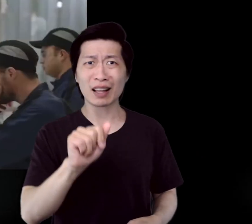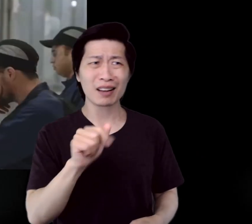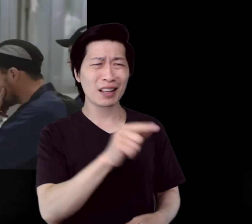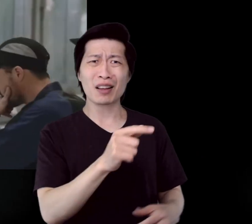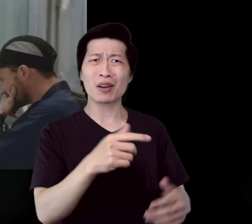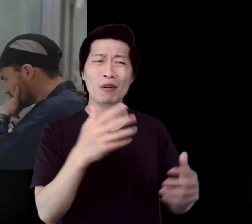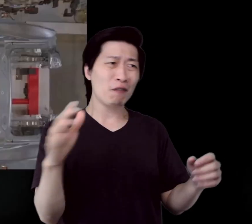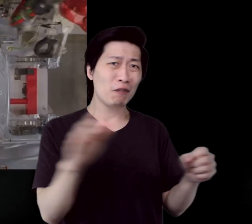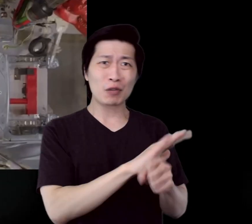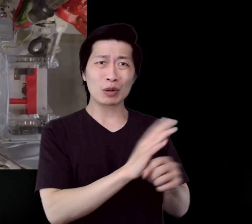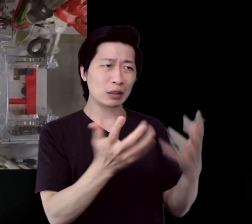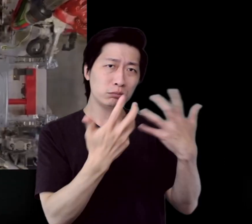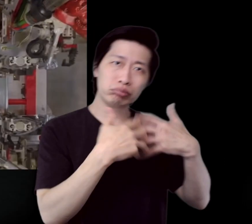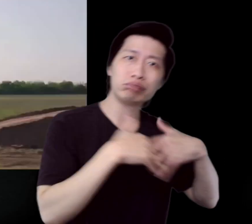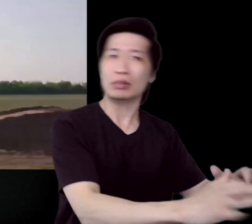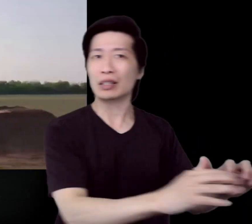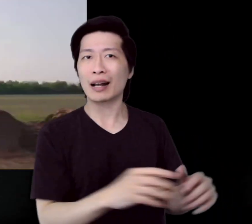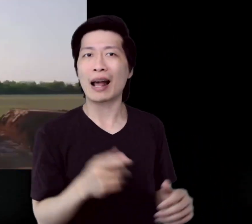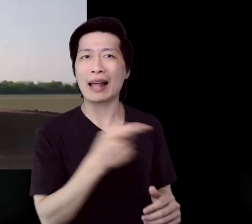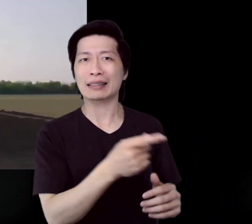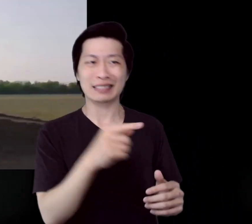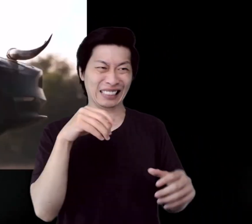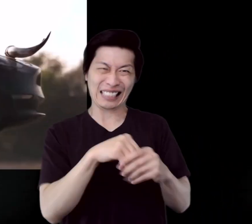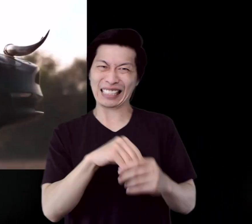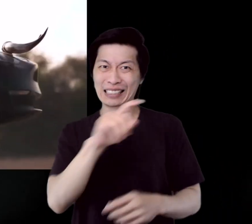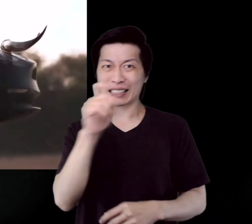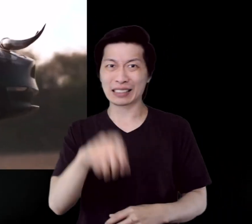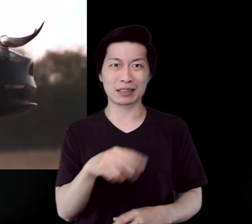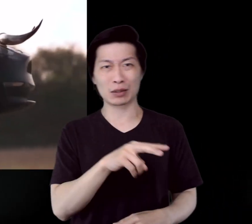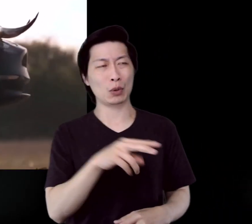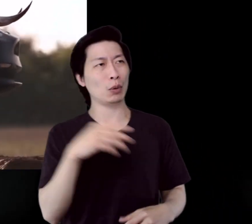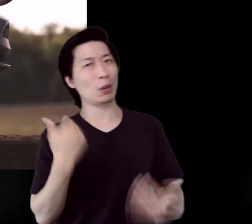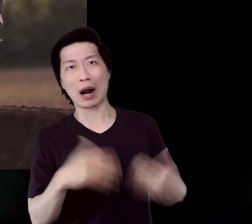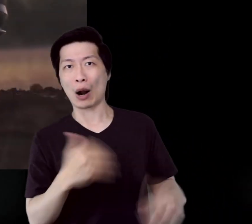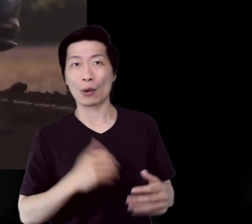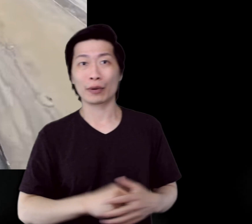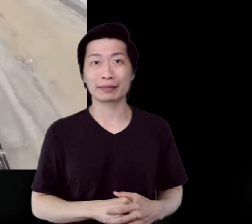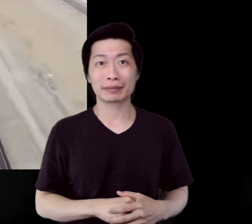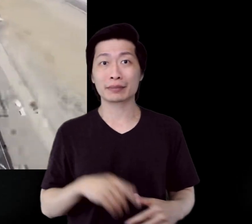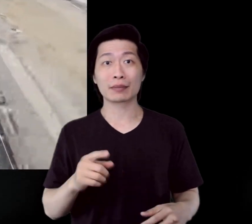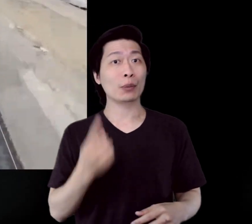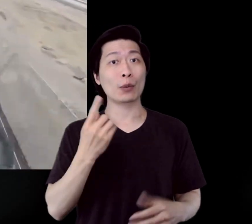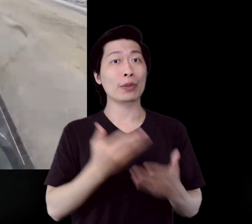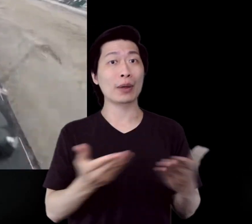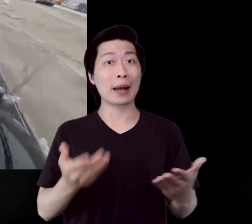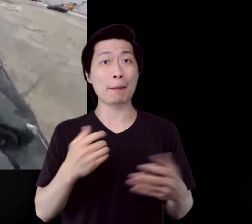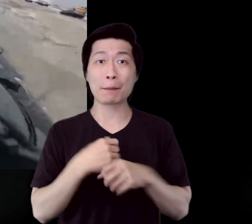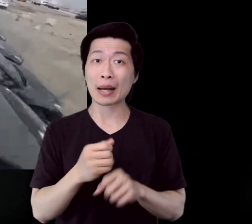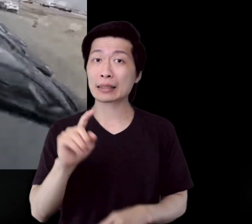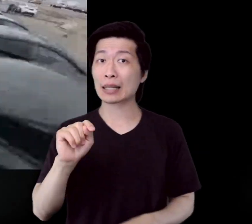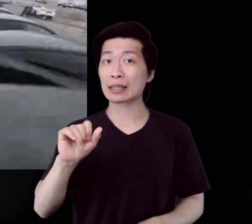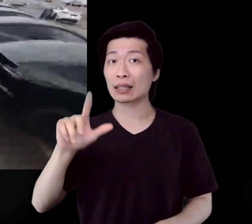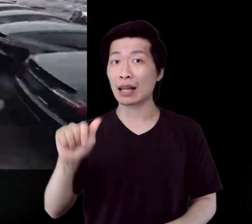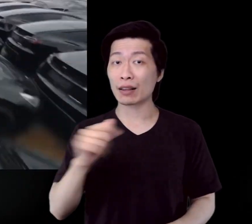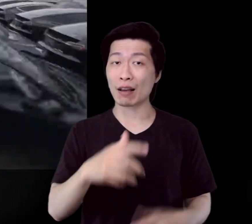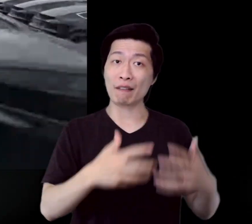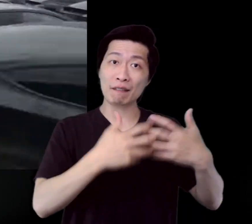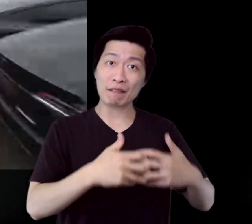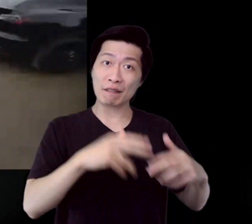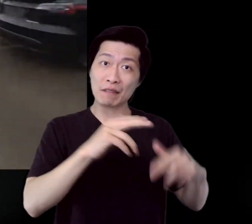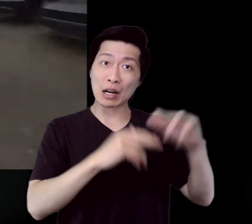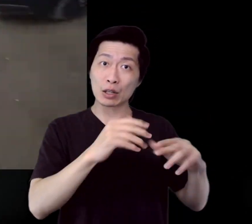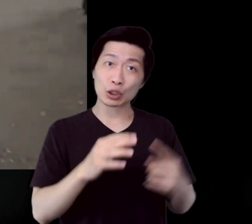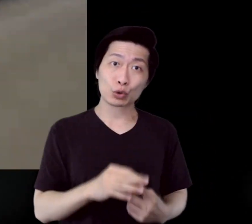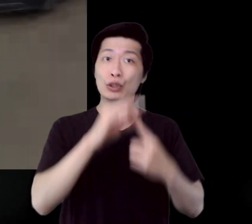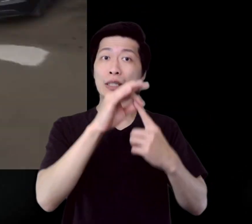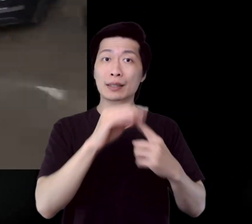fully integration here in the Texas factory. And one of the things that also makes the Tesla factory so unique is